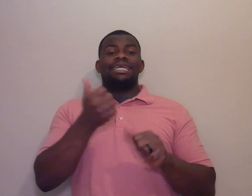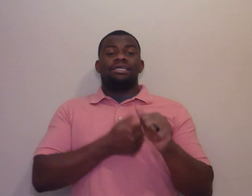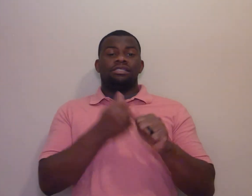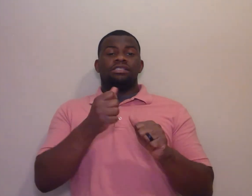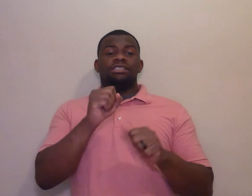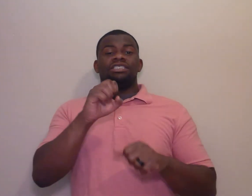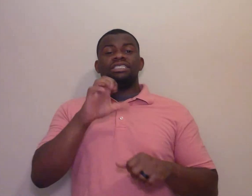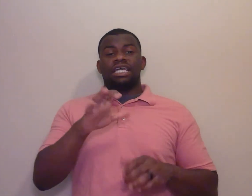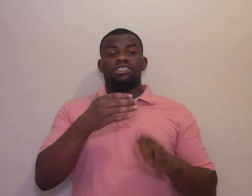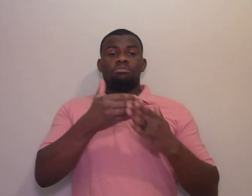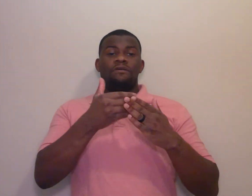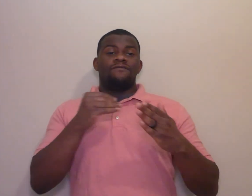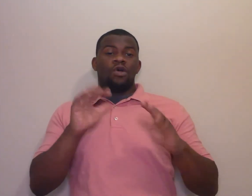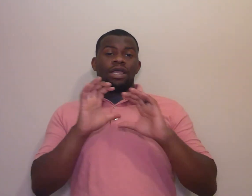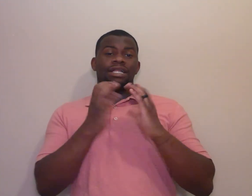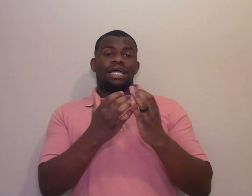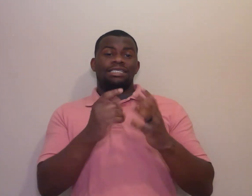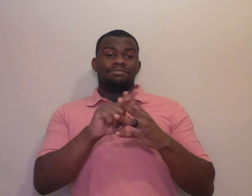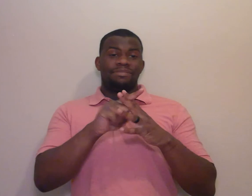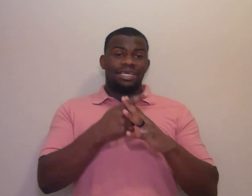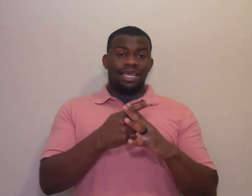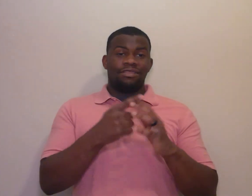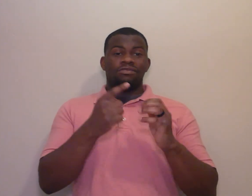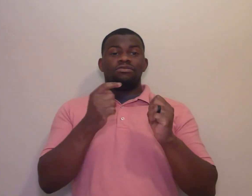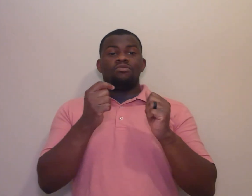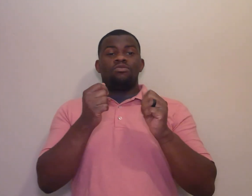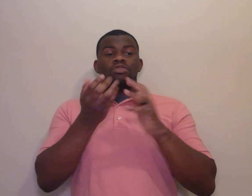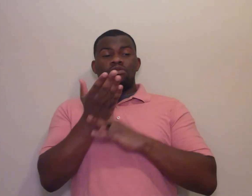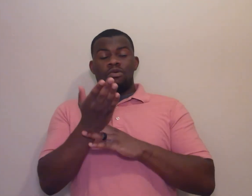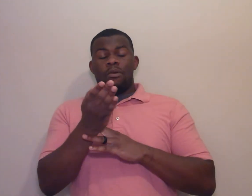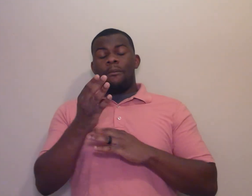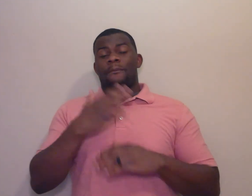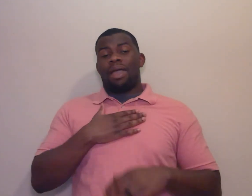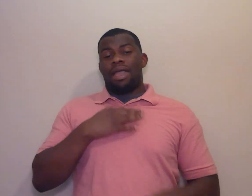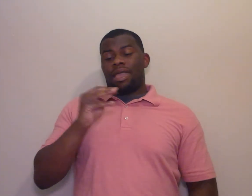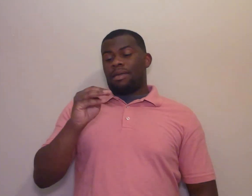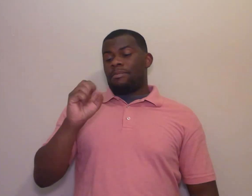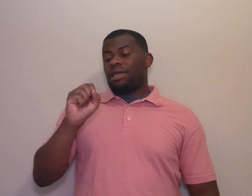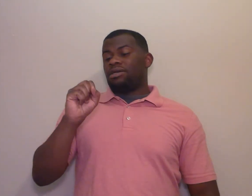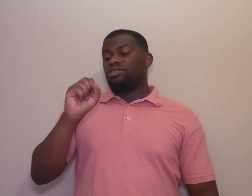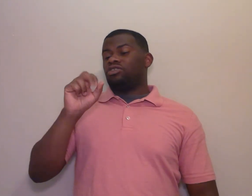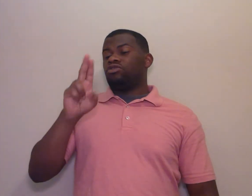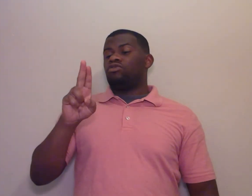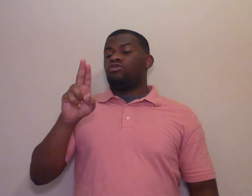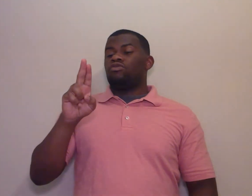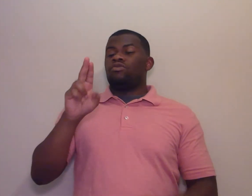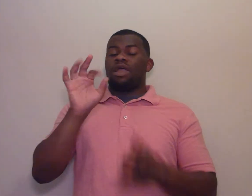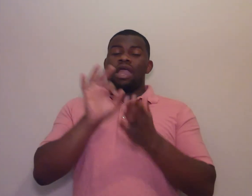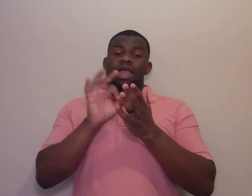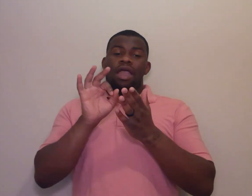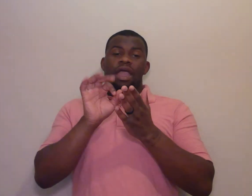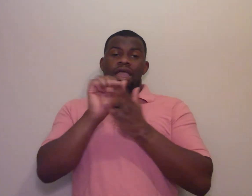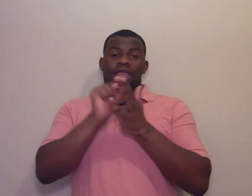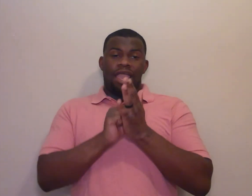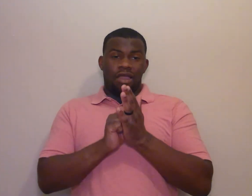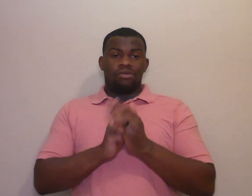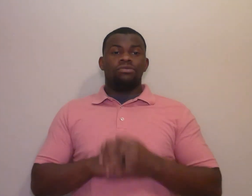begin, through their My NMSU account under the Employee tab. All employee requests route to supervisors